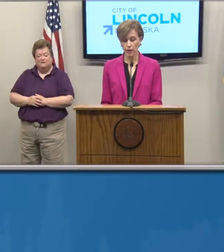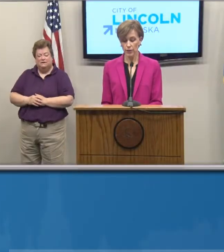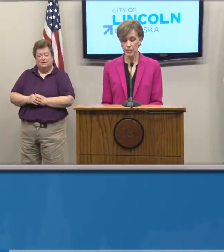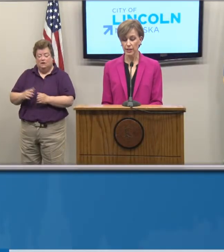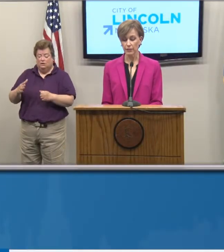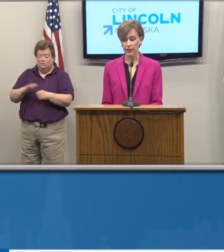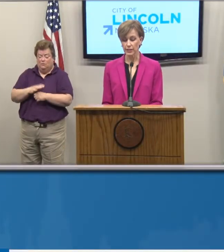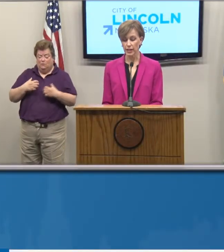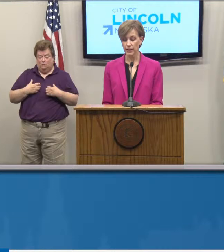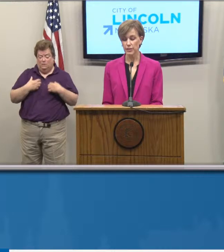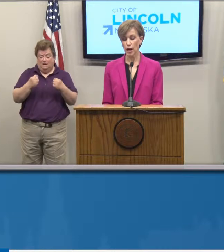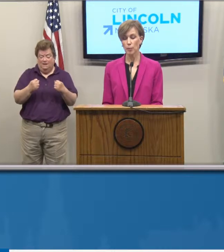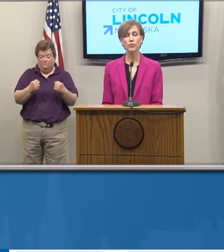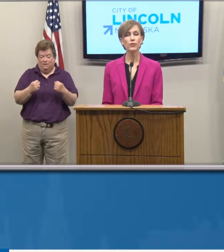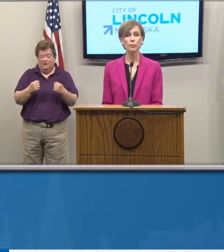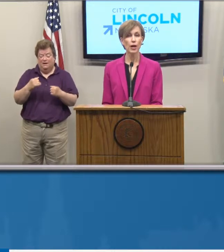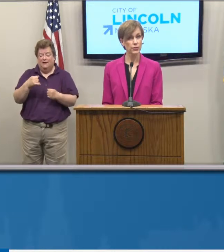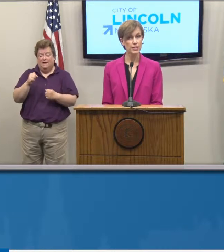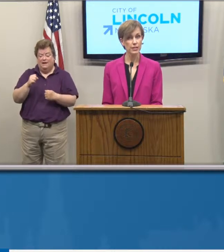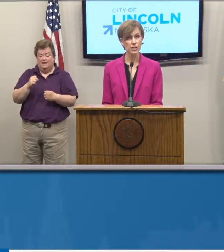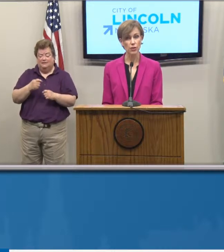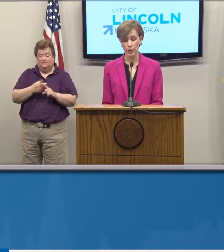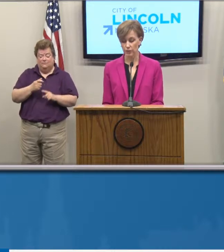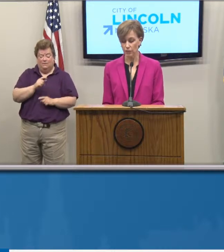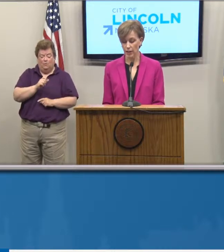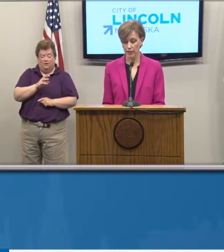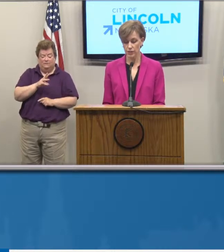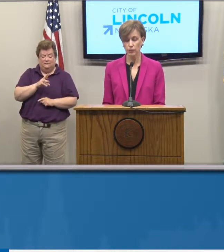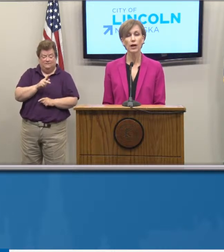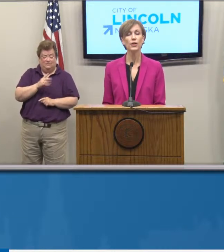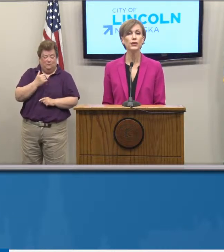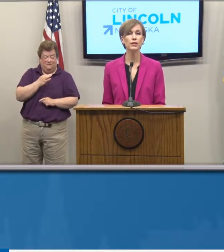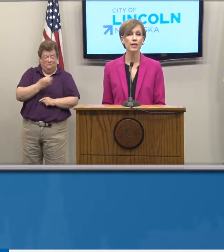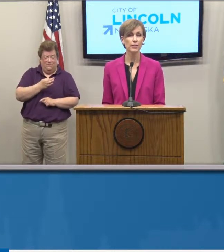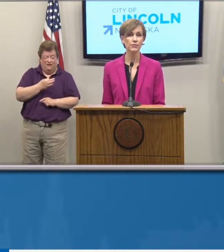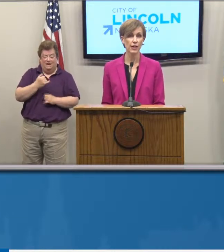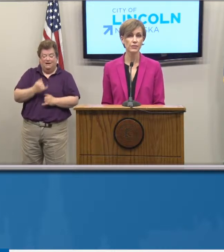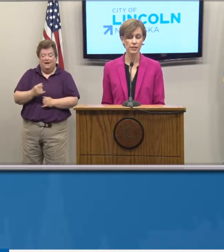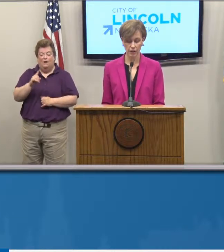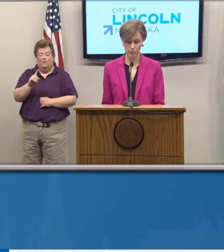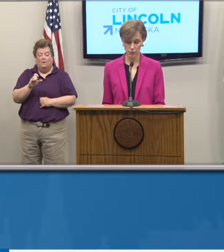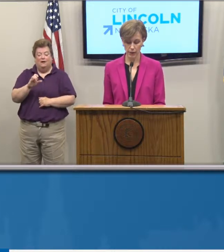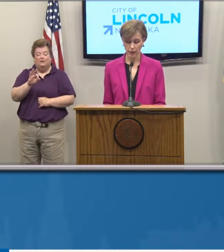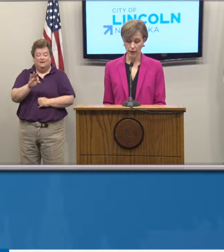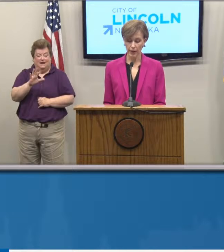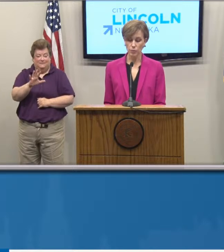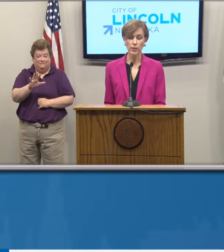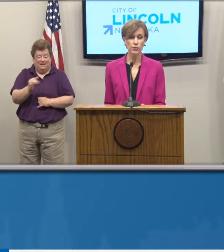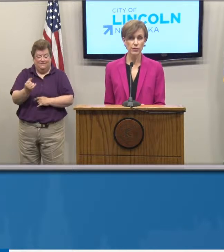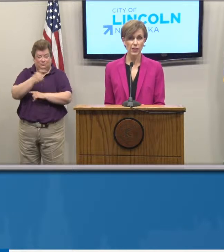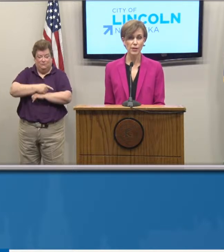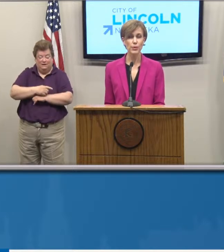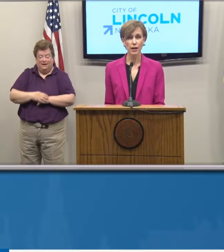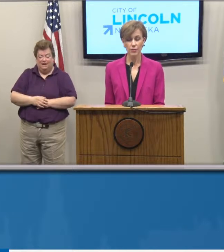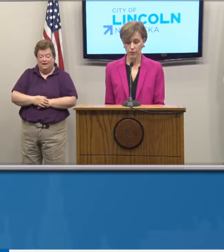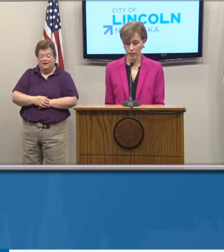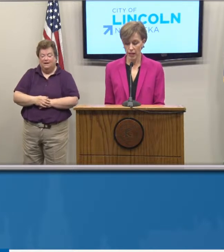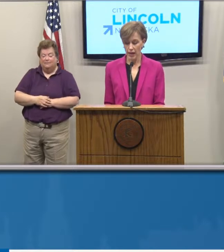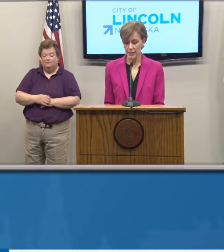total recoveries identified to date is up from 163 on Friday to 195 today. Again, we do